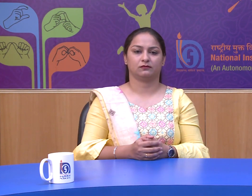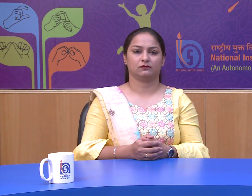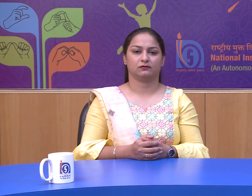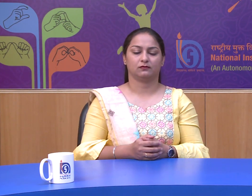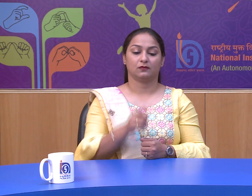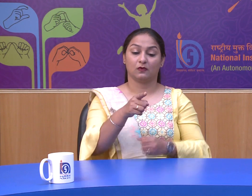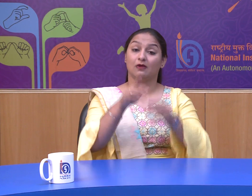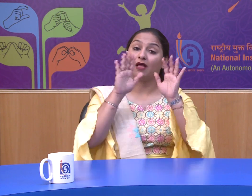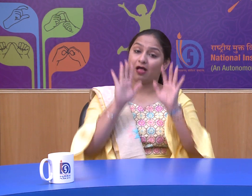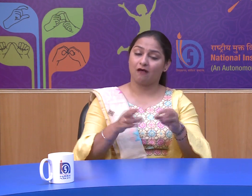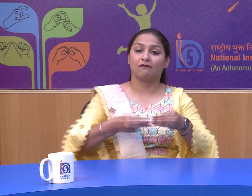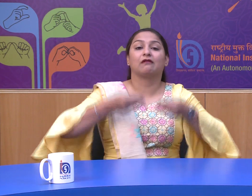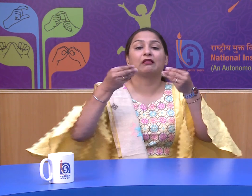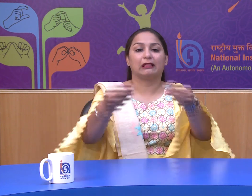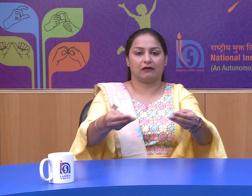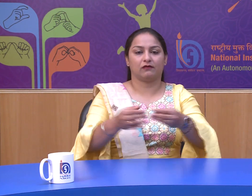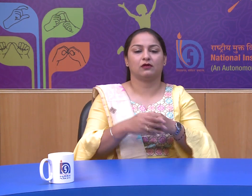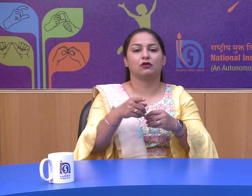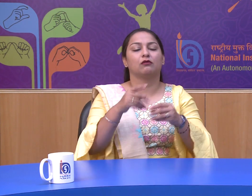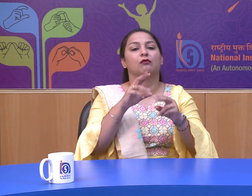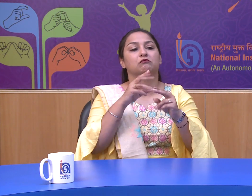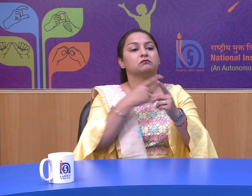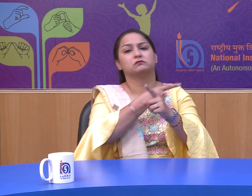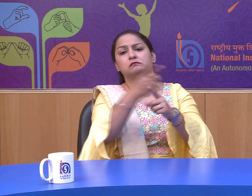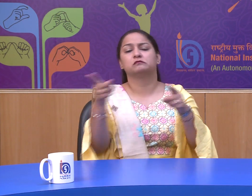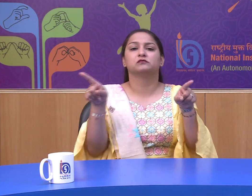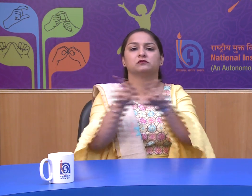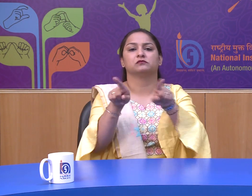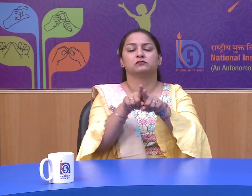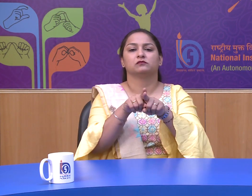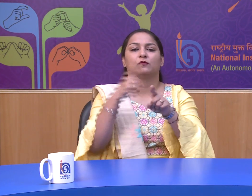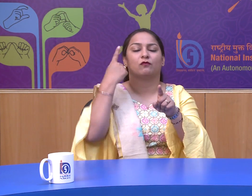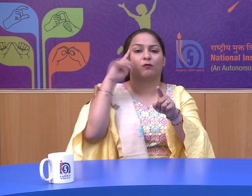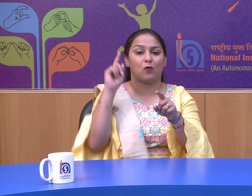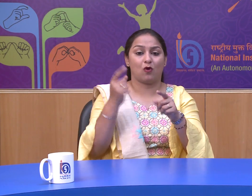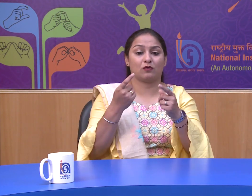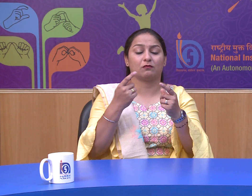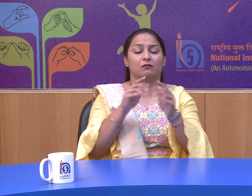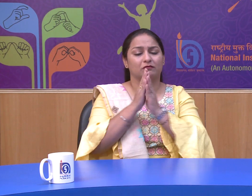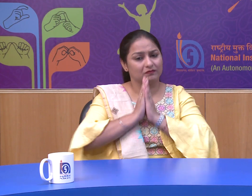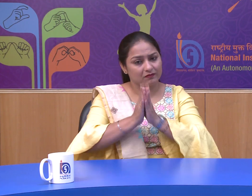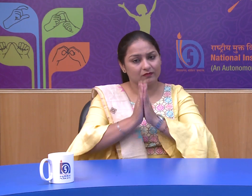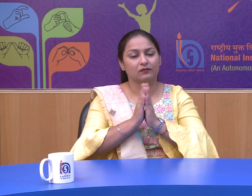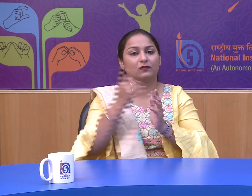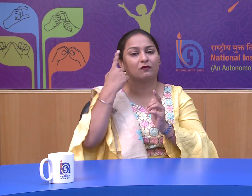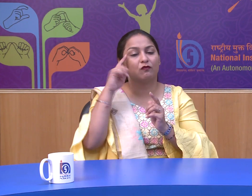He has given a common Dharma or Dhamma, a common